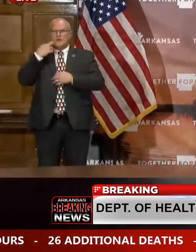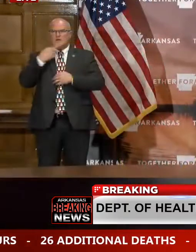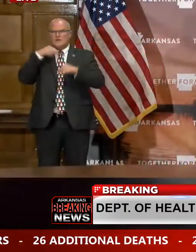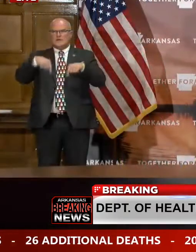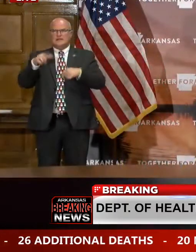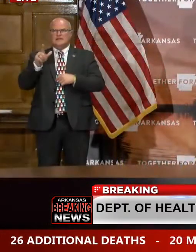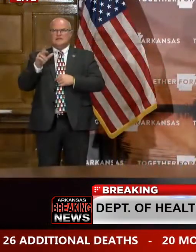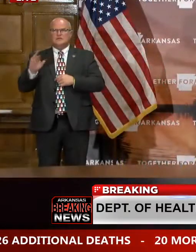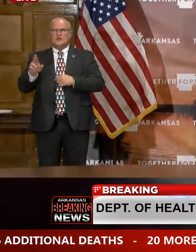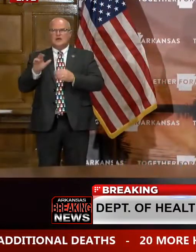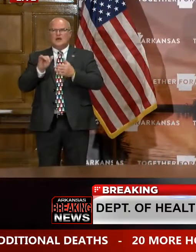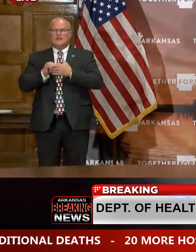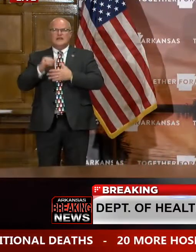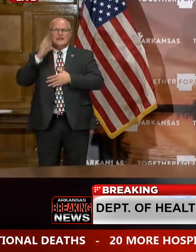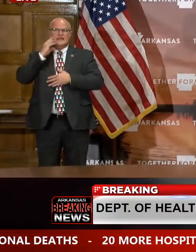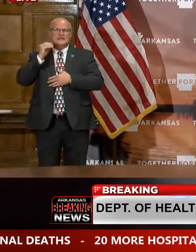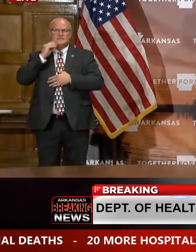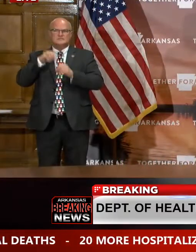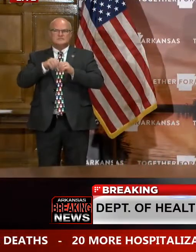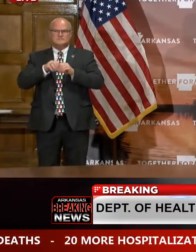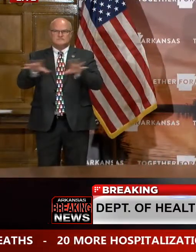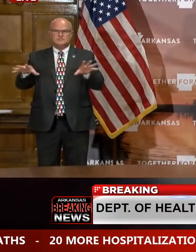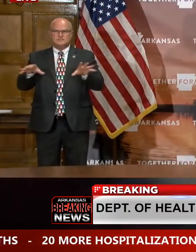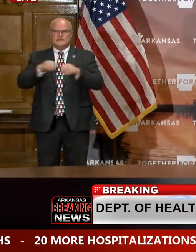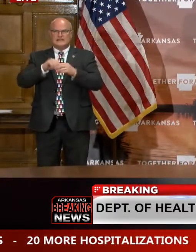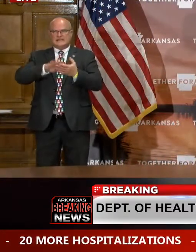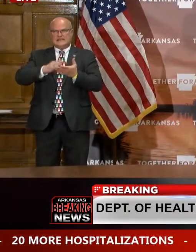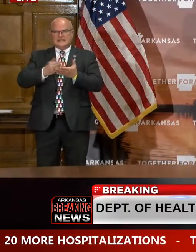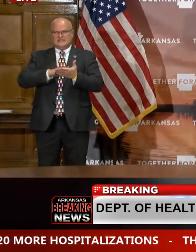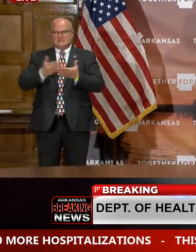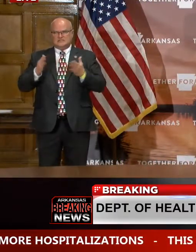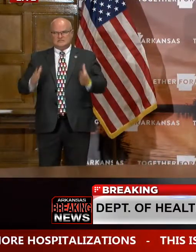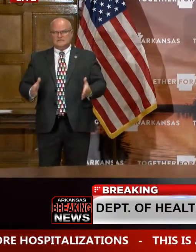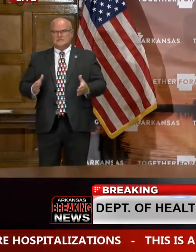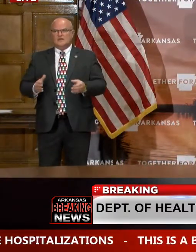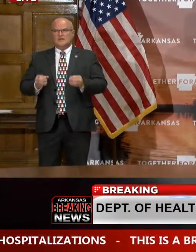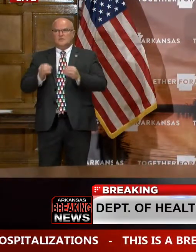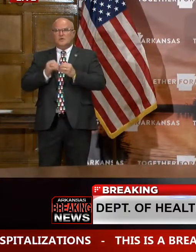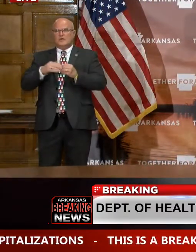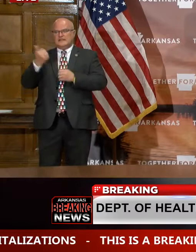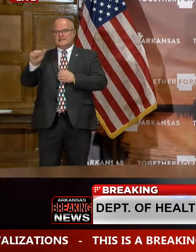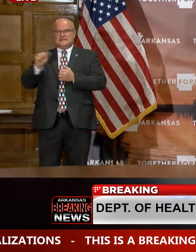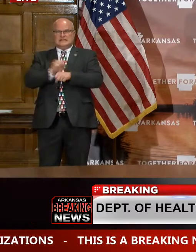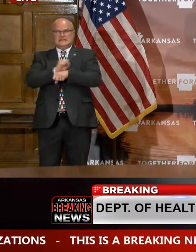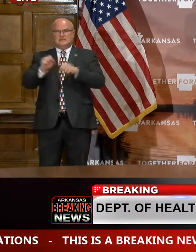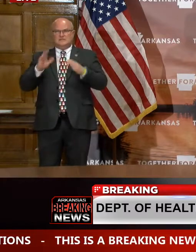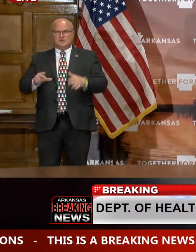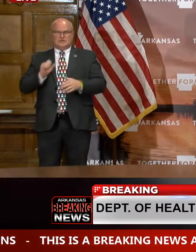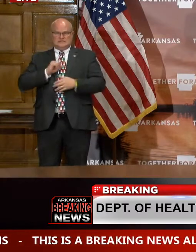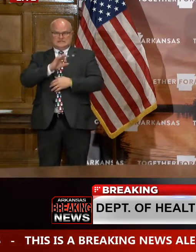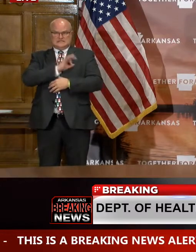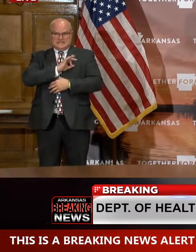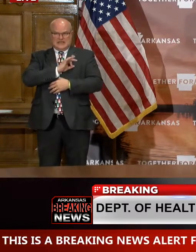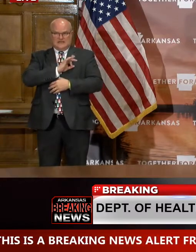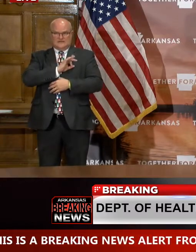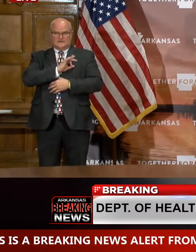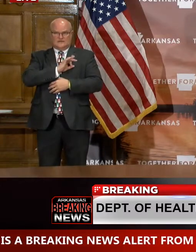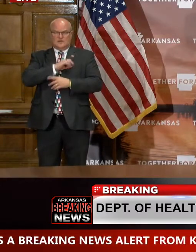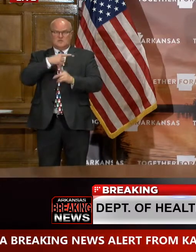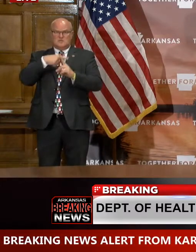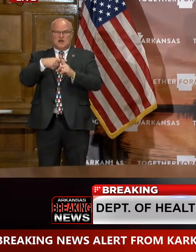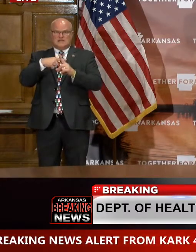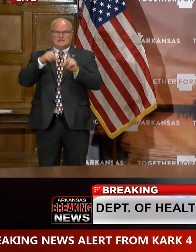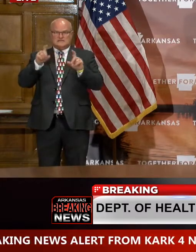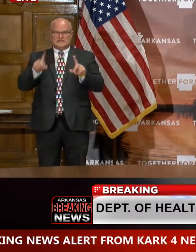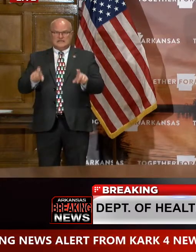Little Rock that experienced an outbreak in their kitchen. More than 10 employees and staff with positive